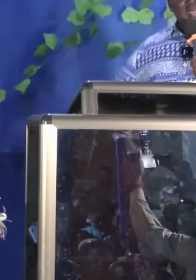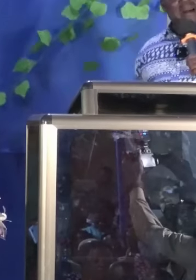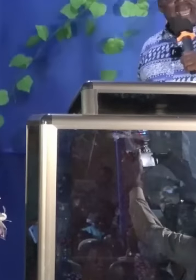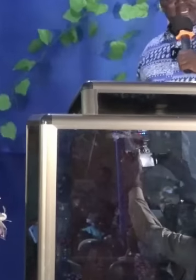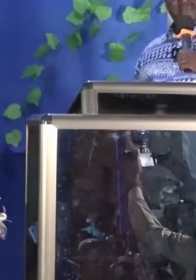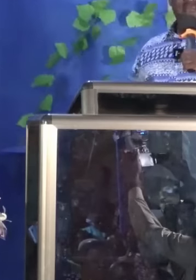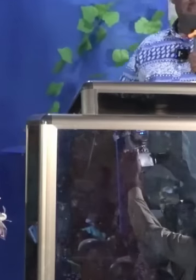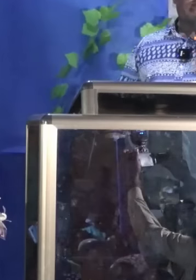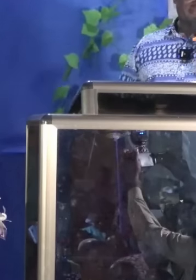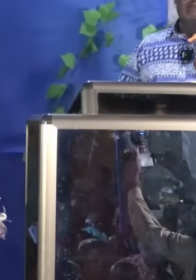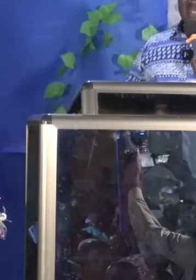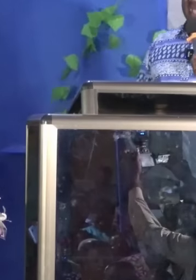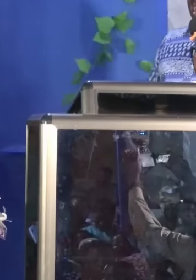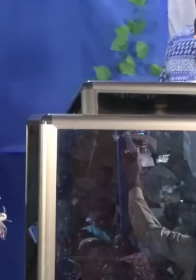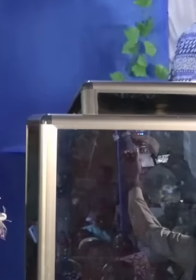number ɛbaɛ